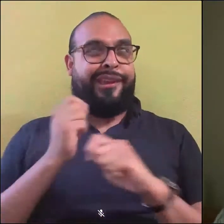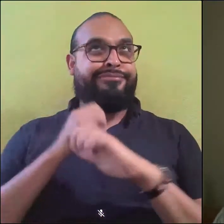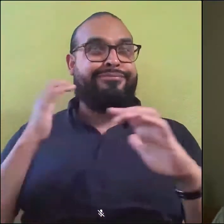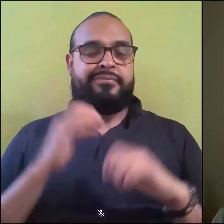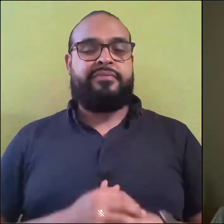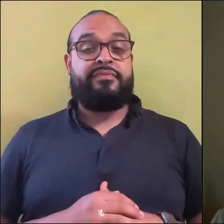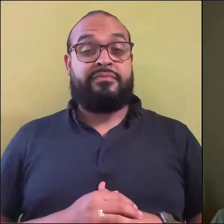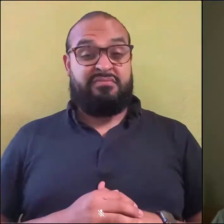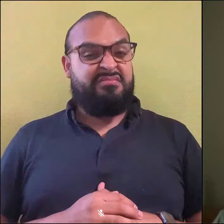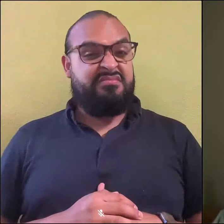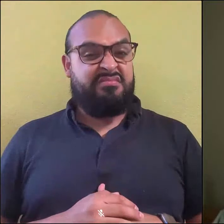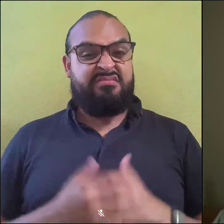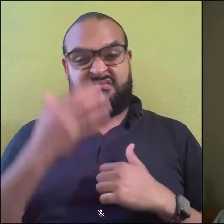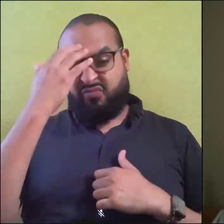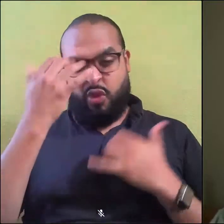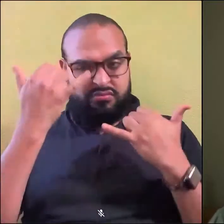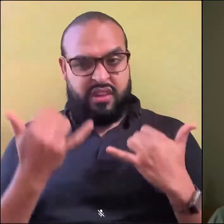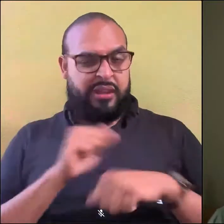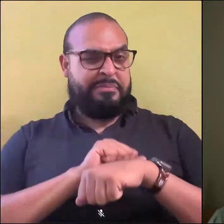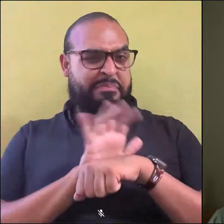with very, very significant challenges.